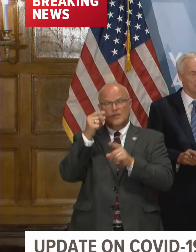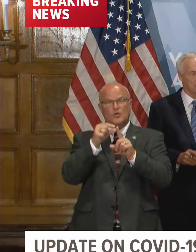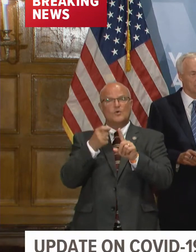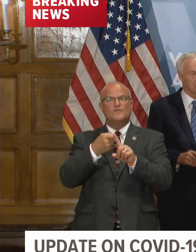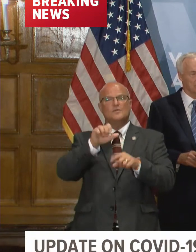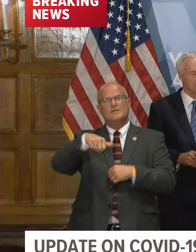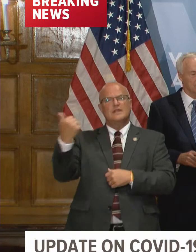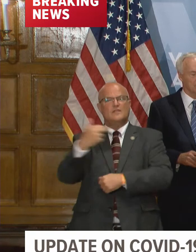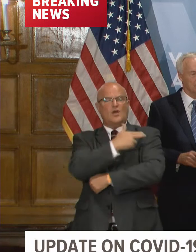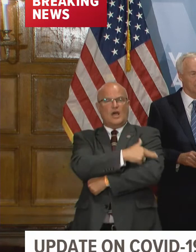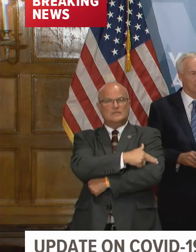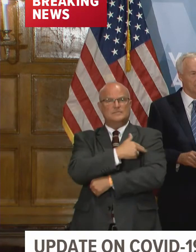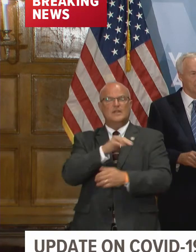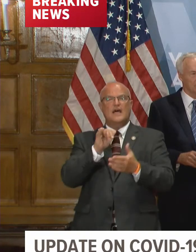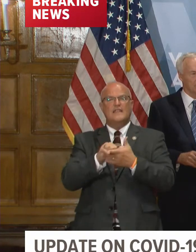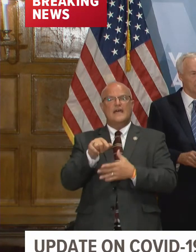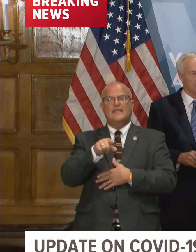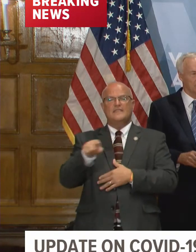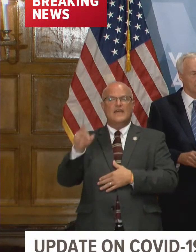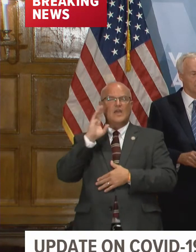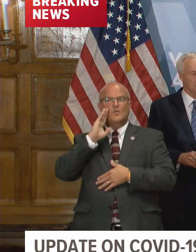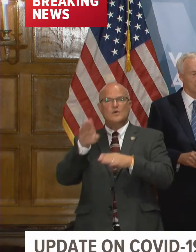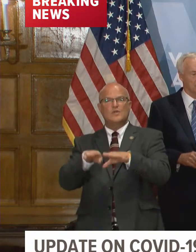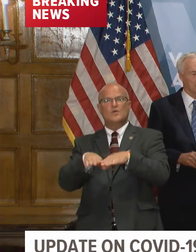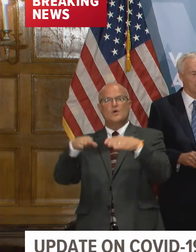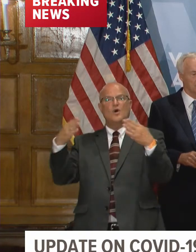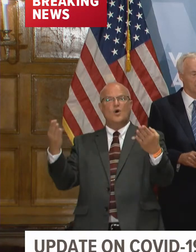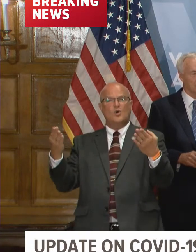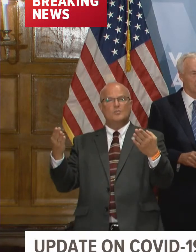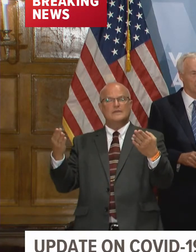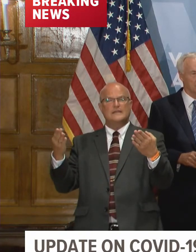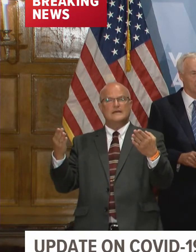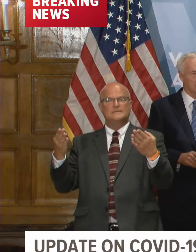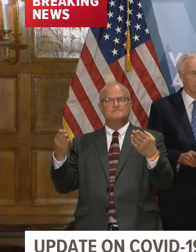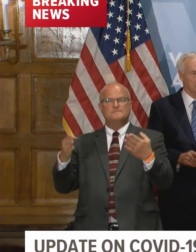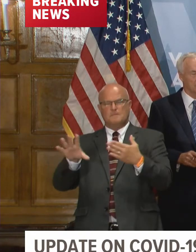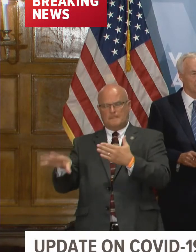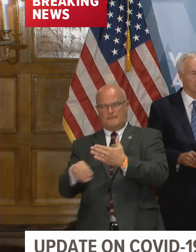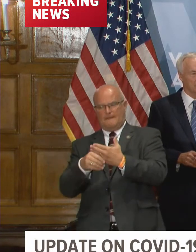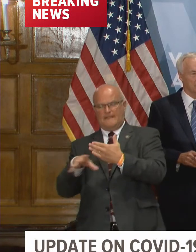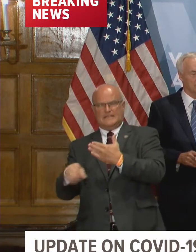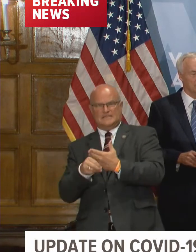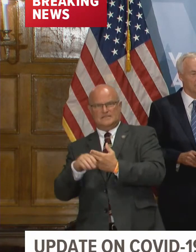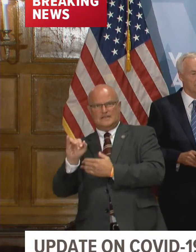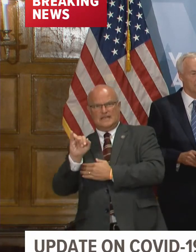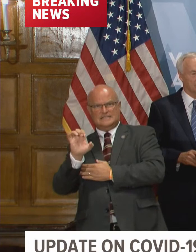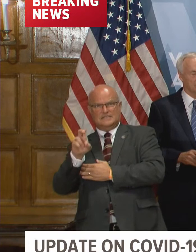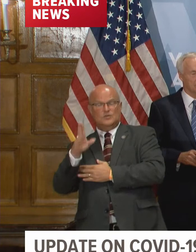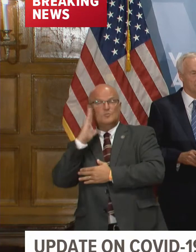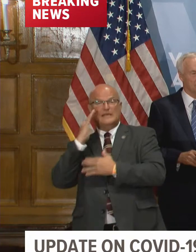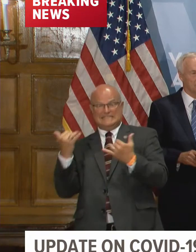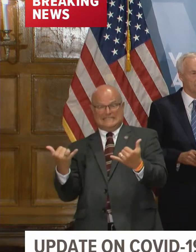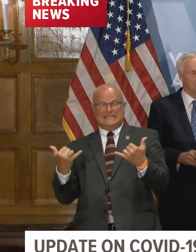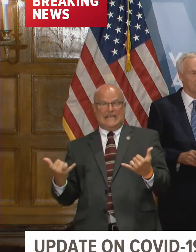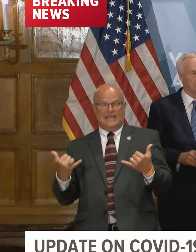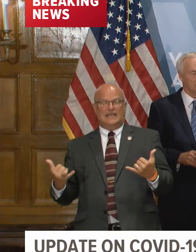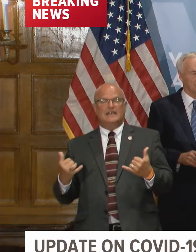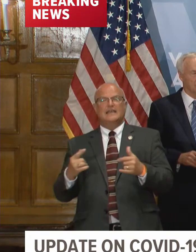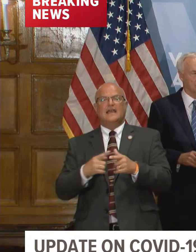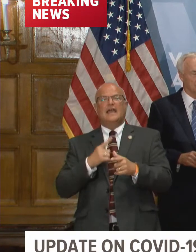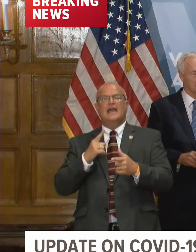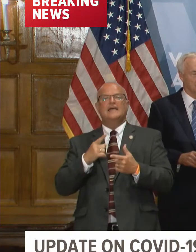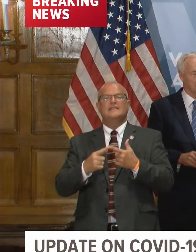from one of our hospitals that they are going to open some additional ICU beds today, and